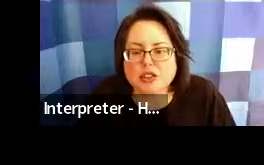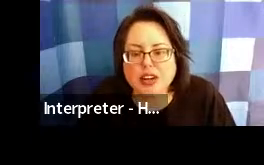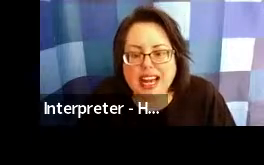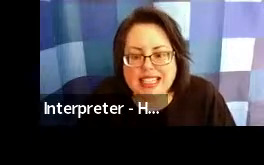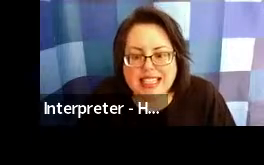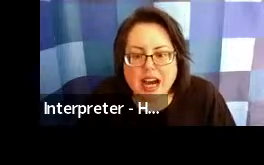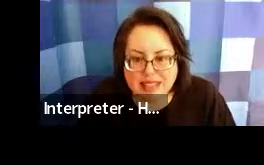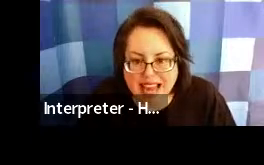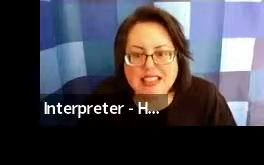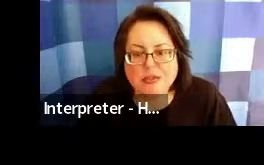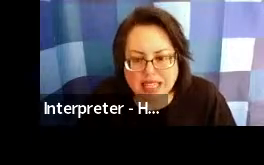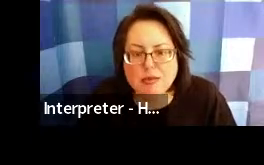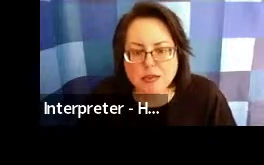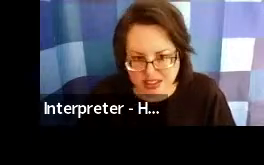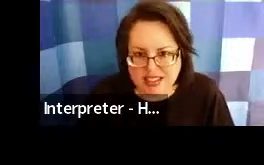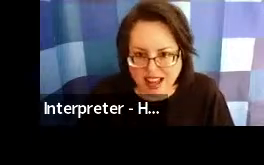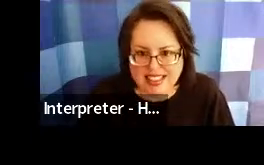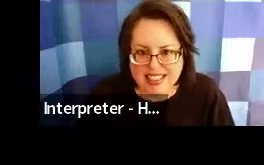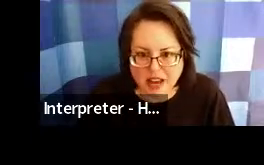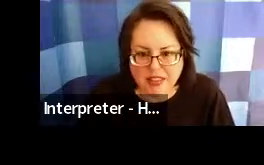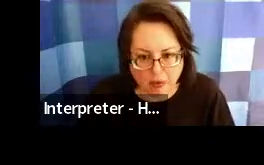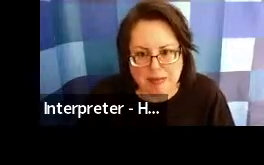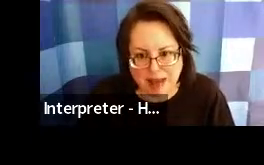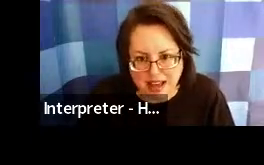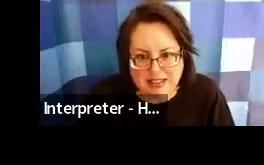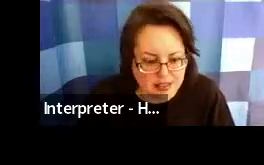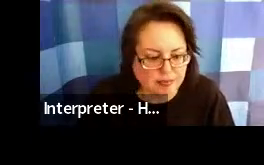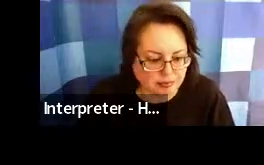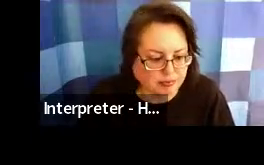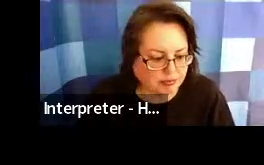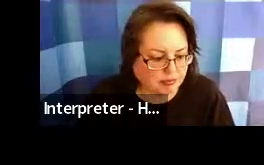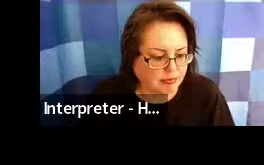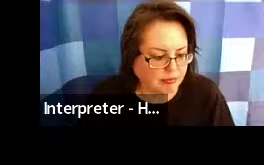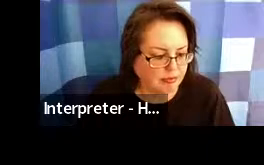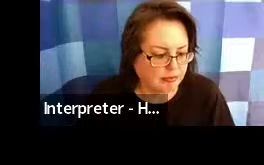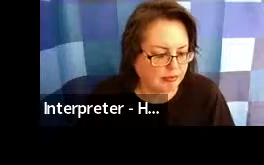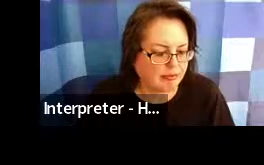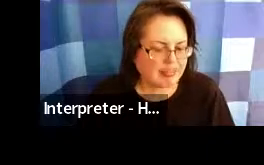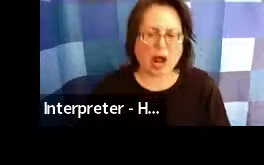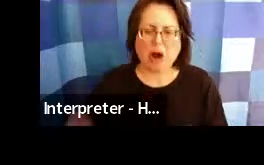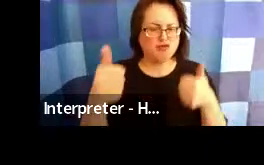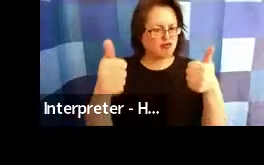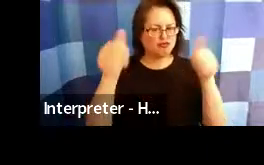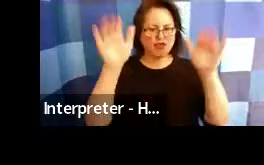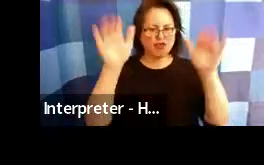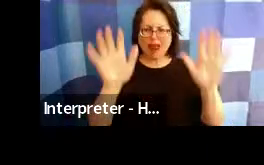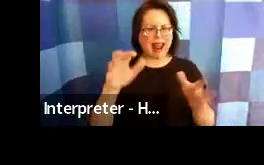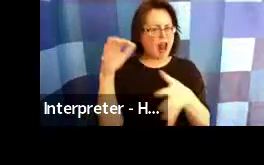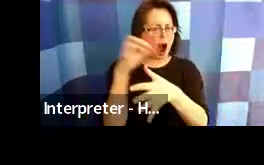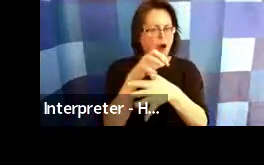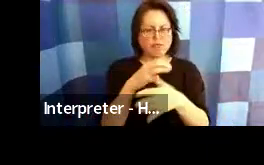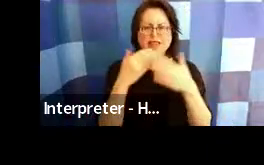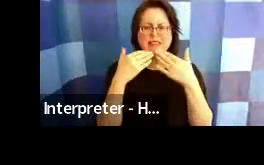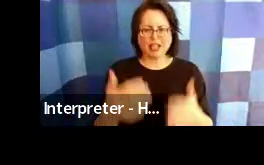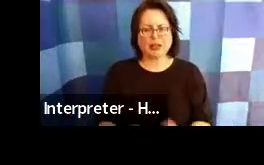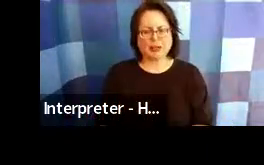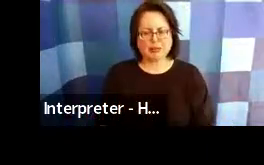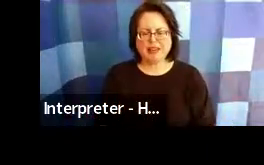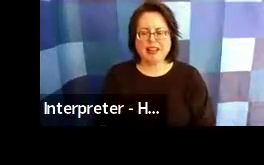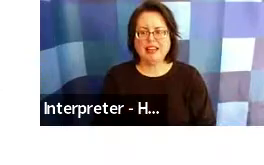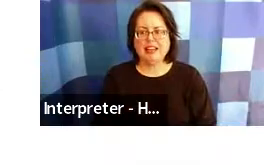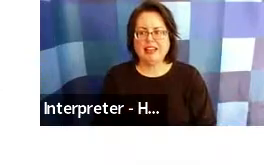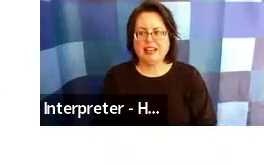This is Chris. Yes, if we can move to the slides now, that would be best. Okay, great. Thank you so much.